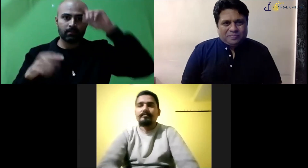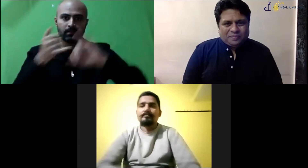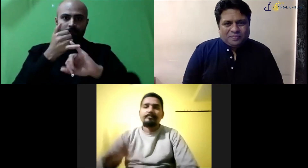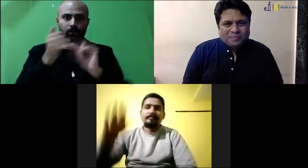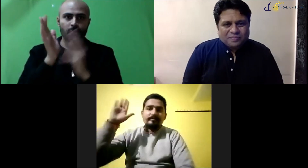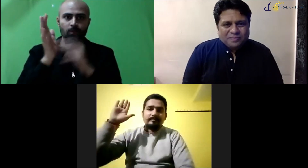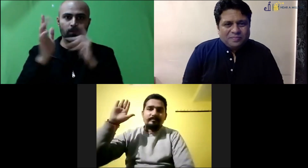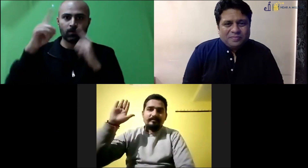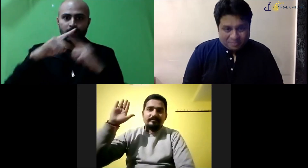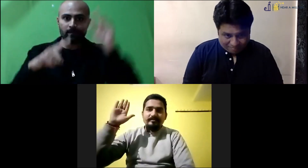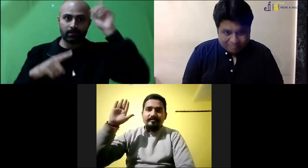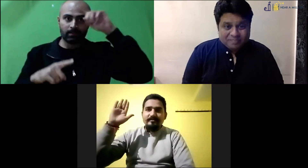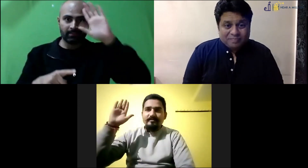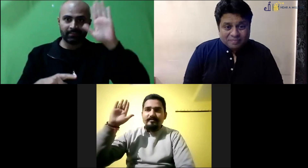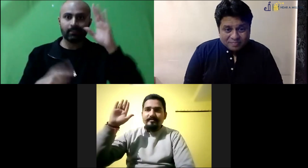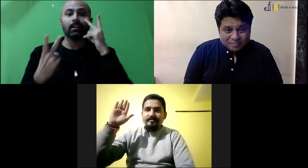Sumit.